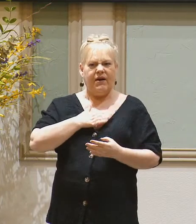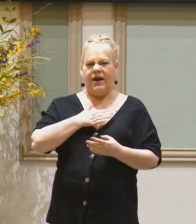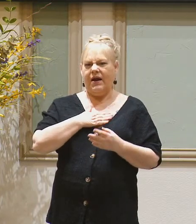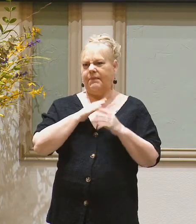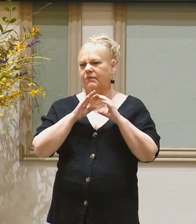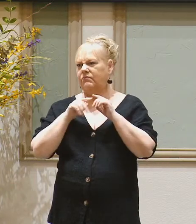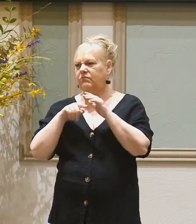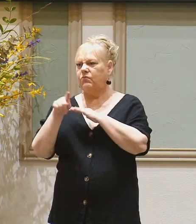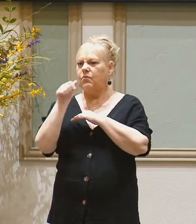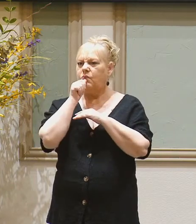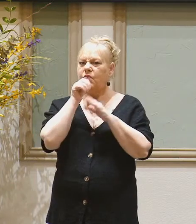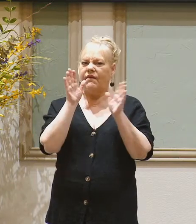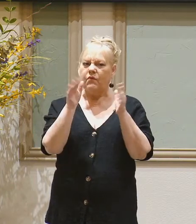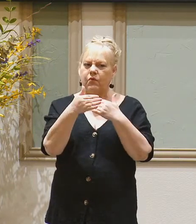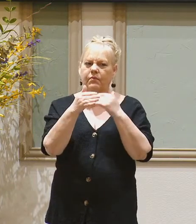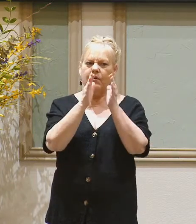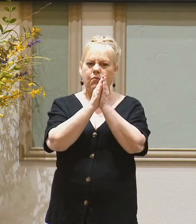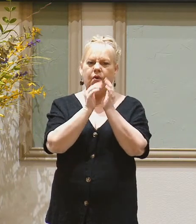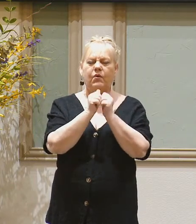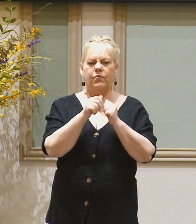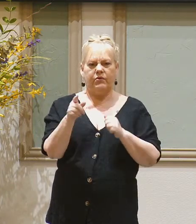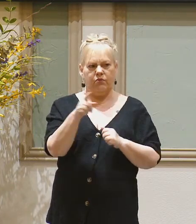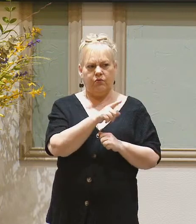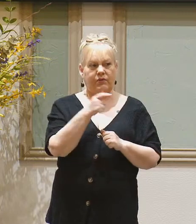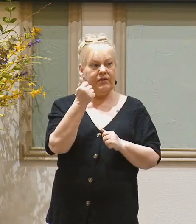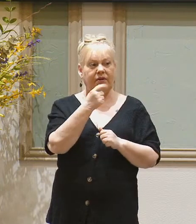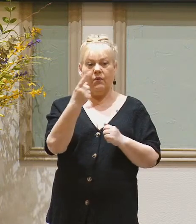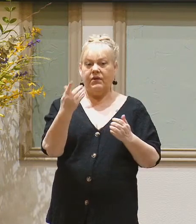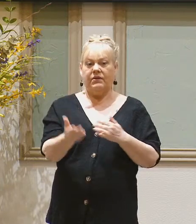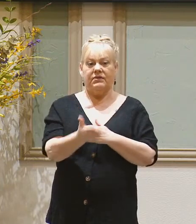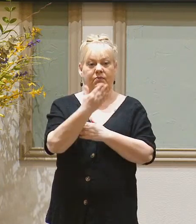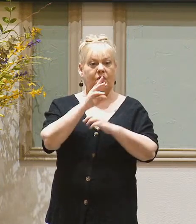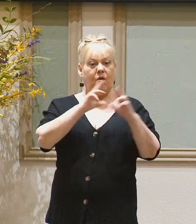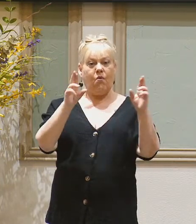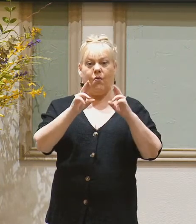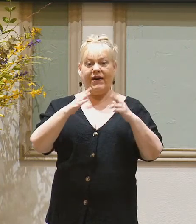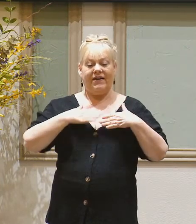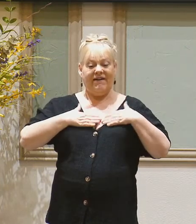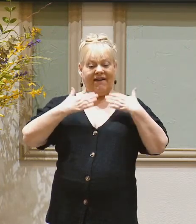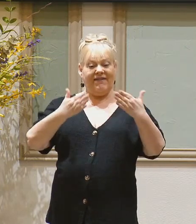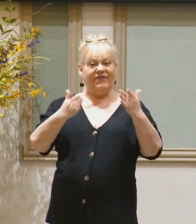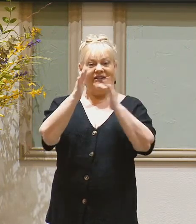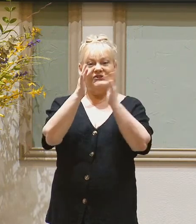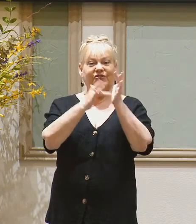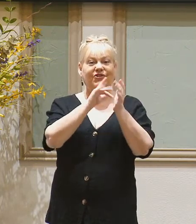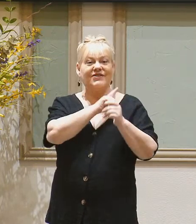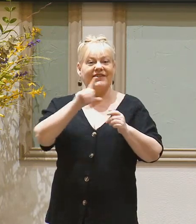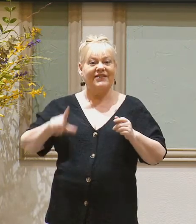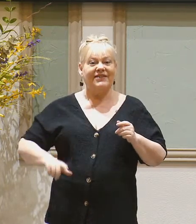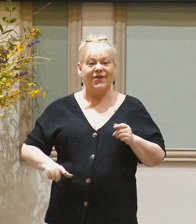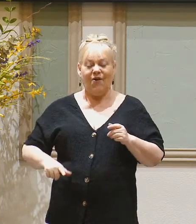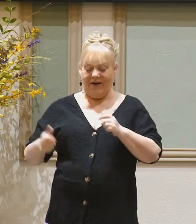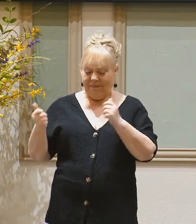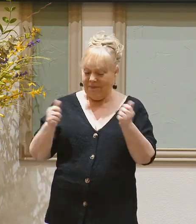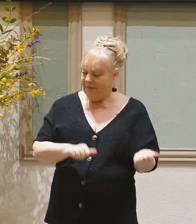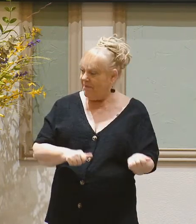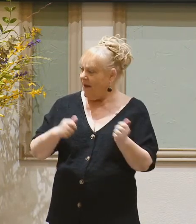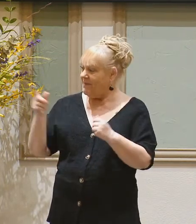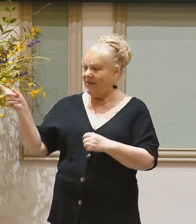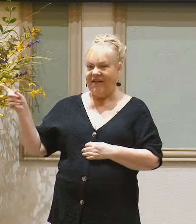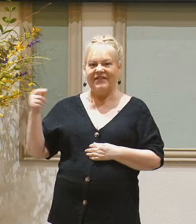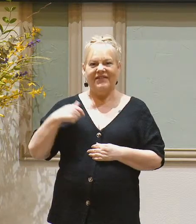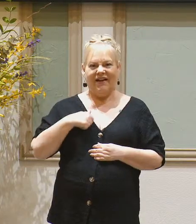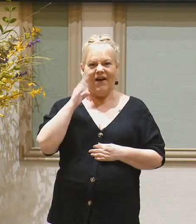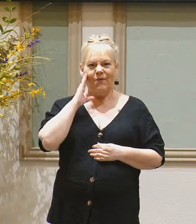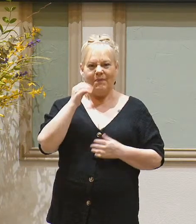to go into a private room and pray with you. And if we have anyone this morning who's ready to confess Jesus as Lord and put Him on in baptism, I